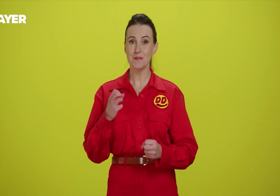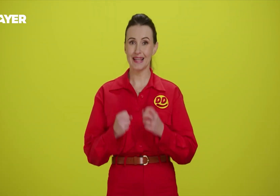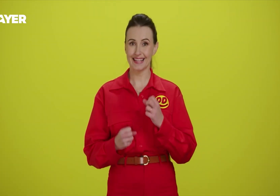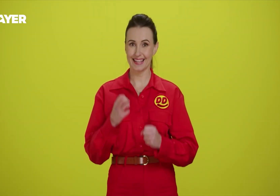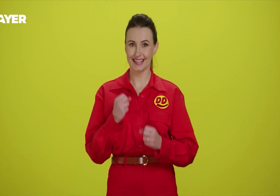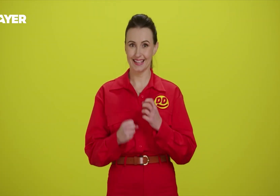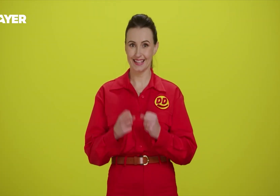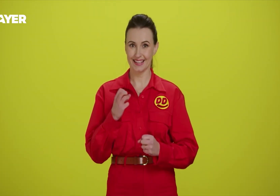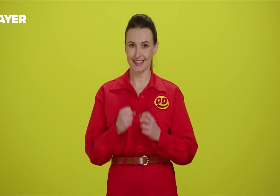Milk.